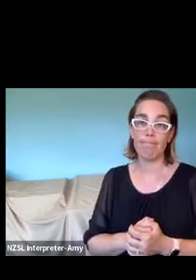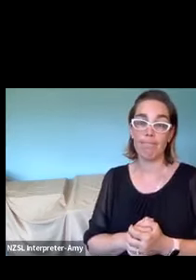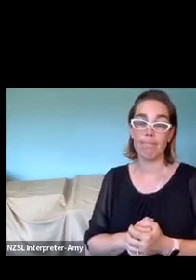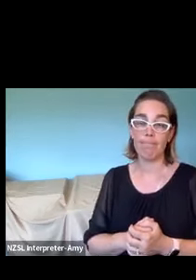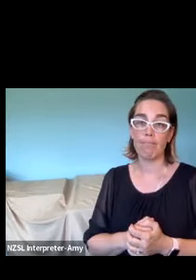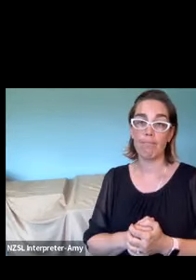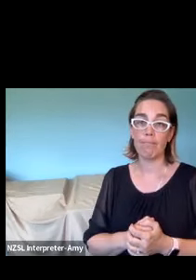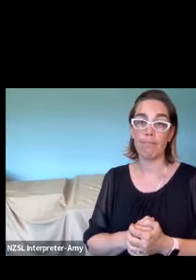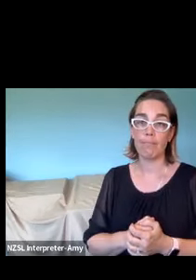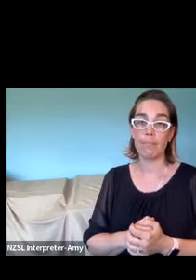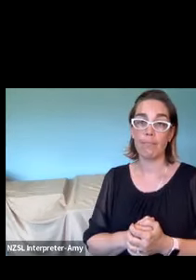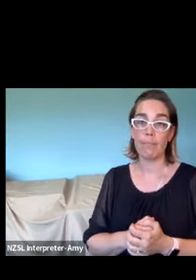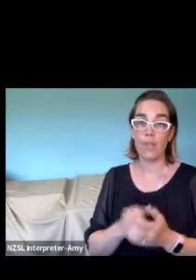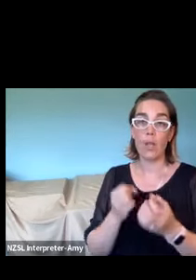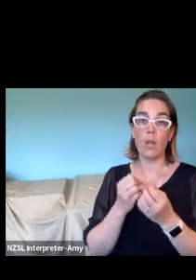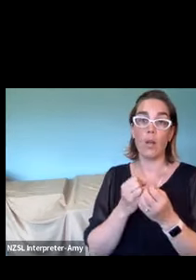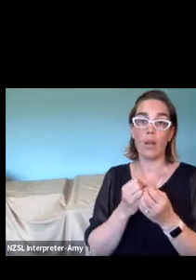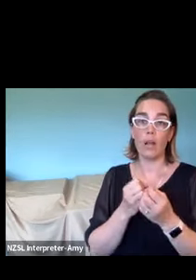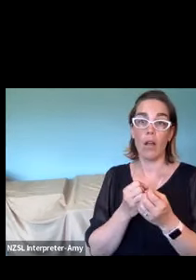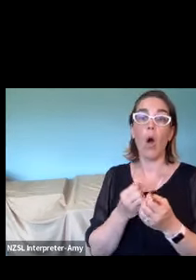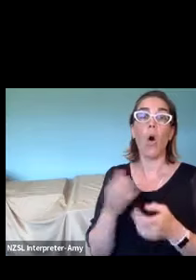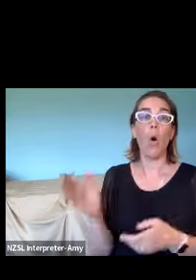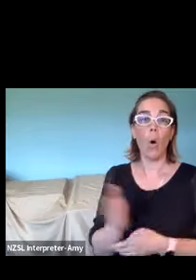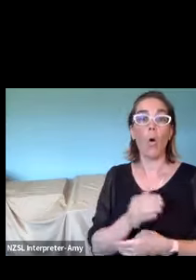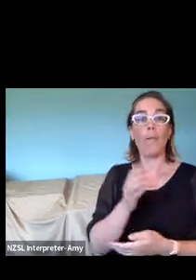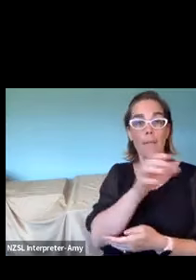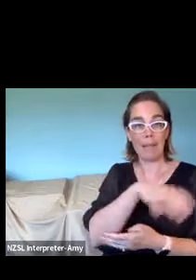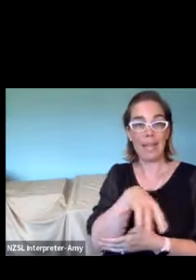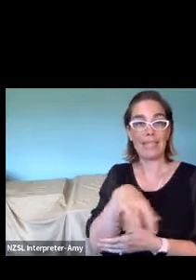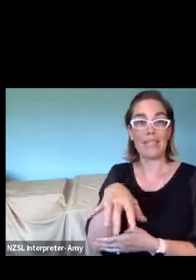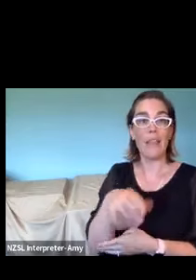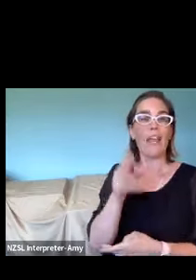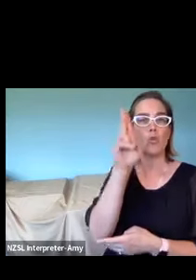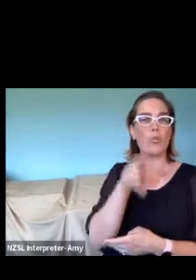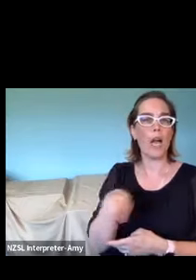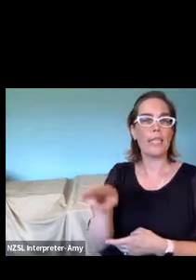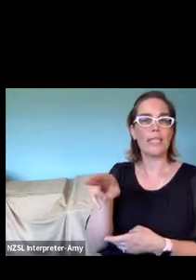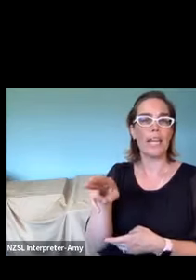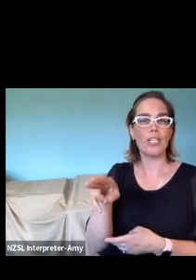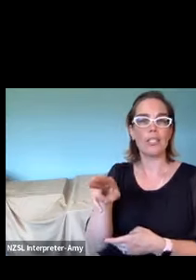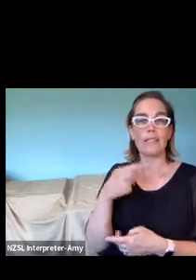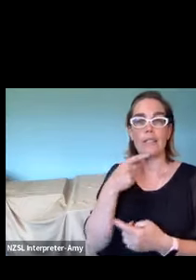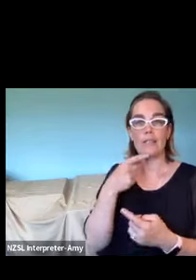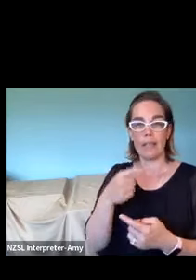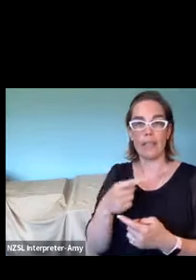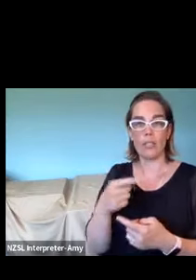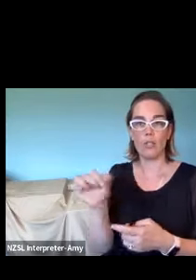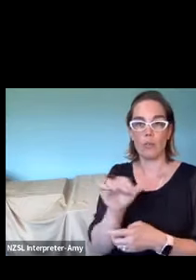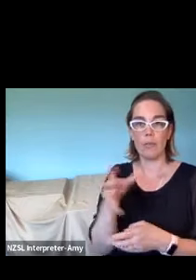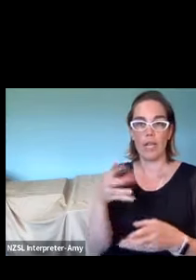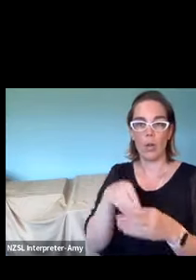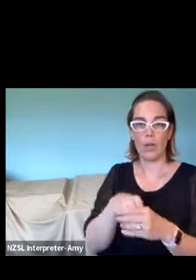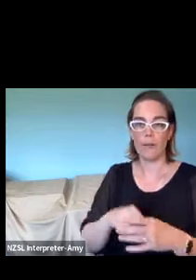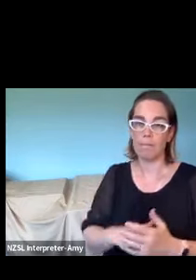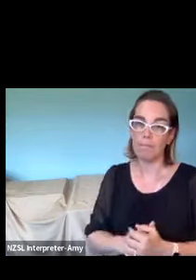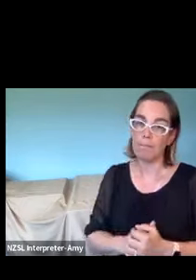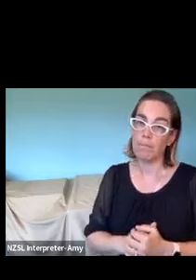United Nations Convention on the Rights of Persons with Disabilities. Furthermore, the bill should clarify that the scope